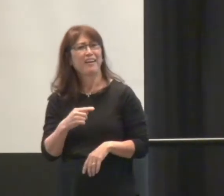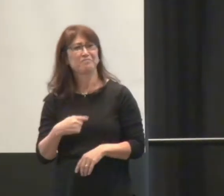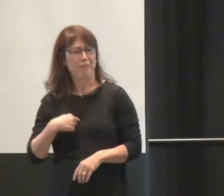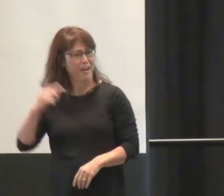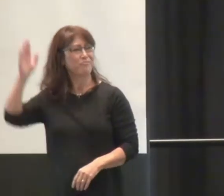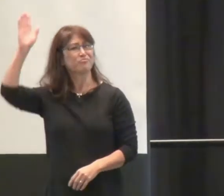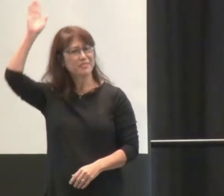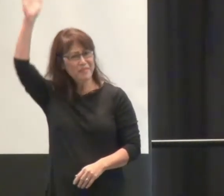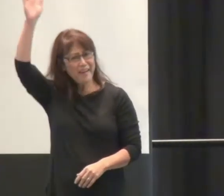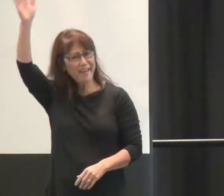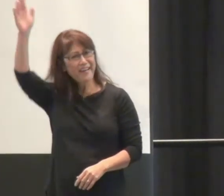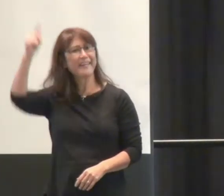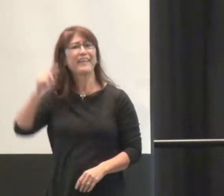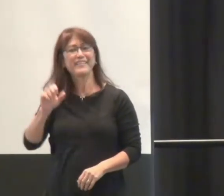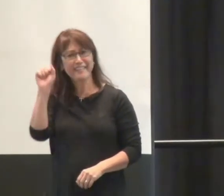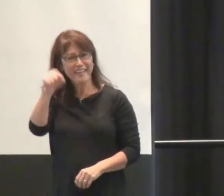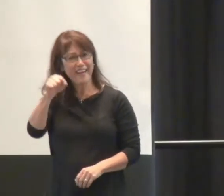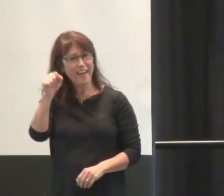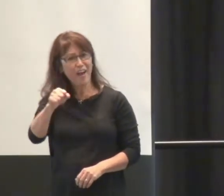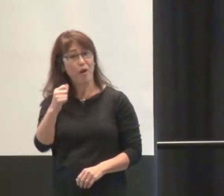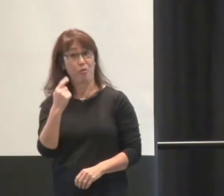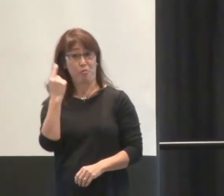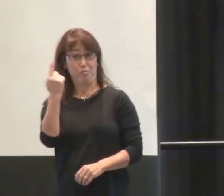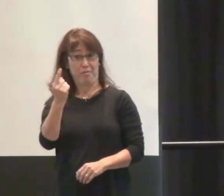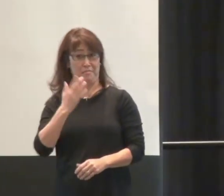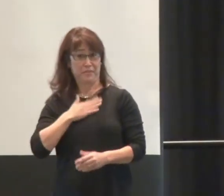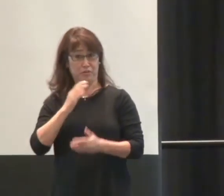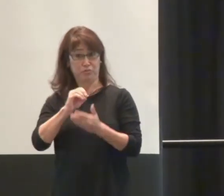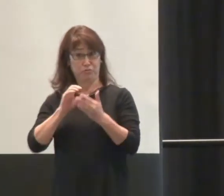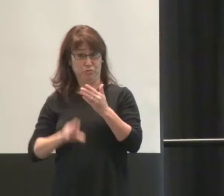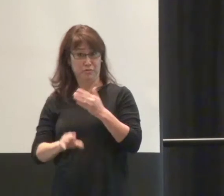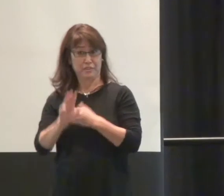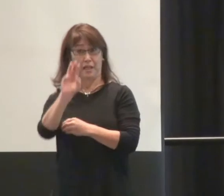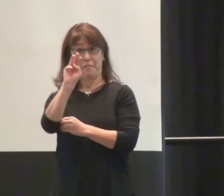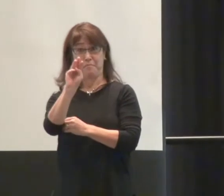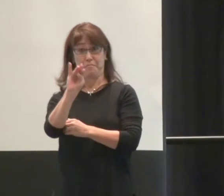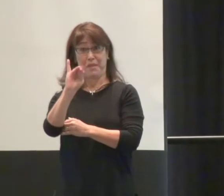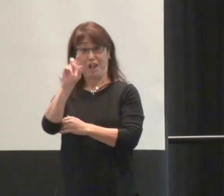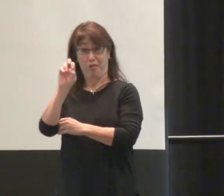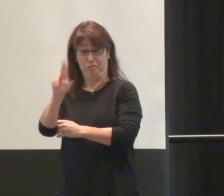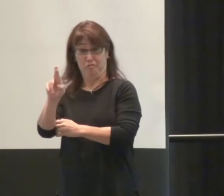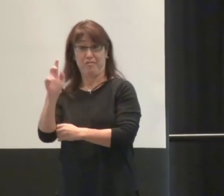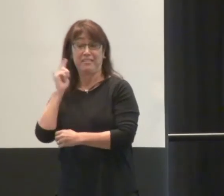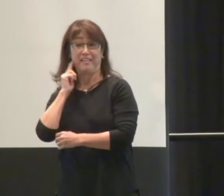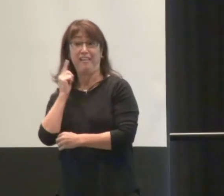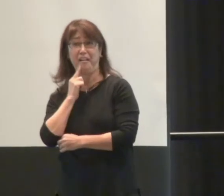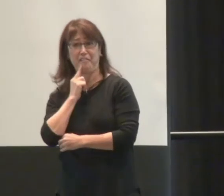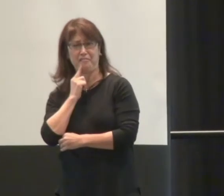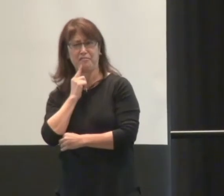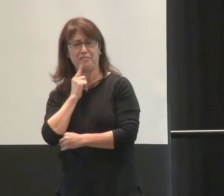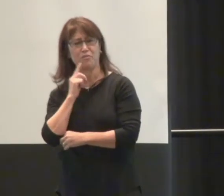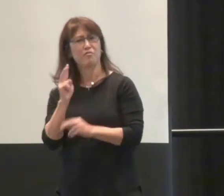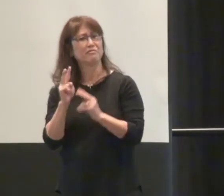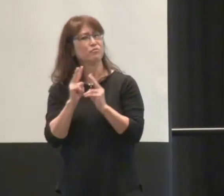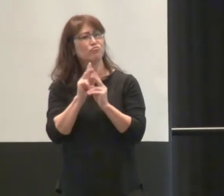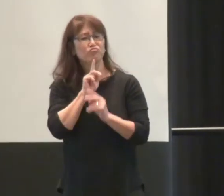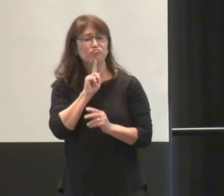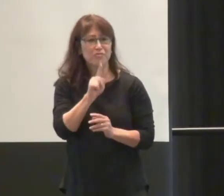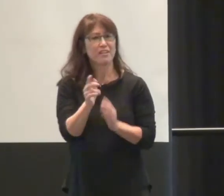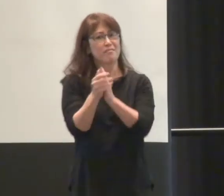that we could connect her to who could draw illustrations for her project. Now, I had one student who was deaf at